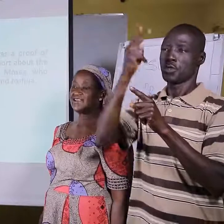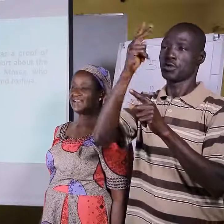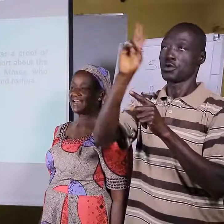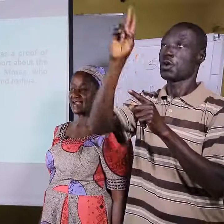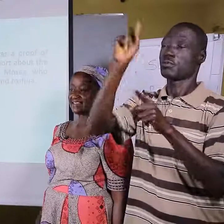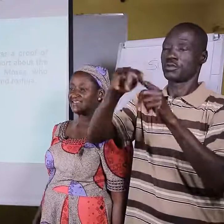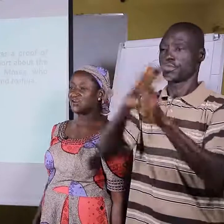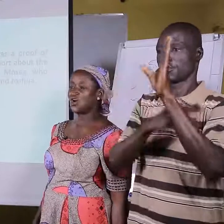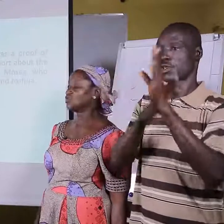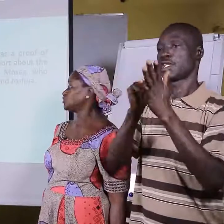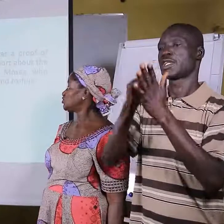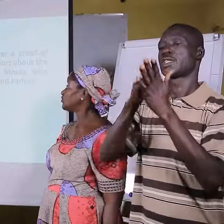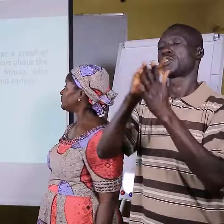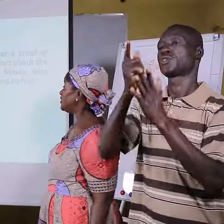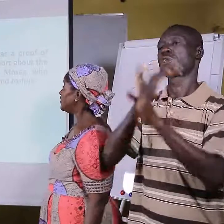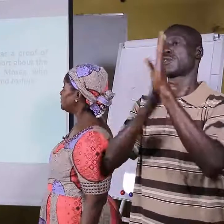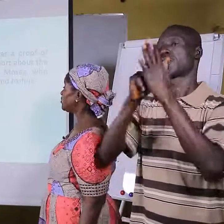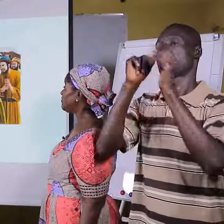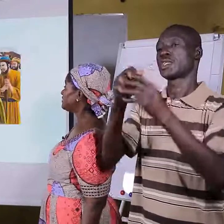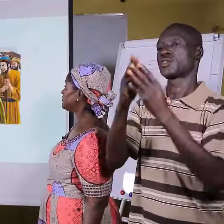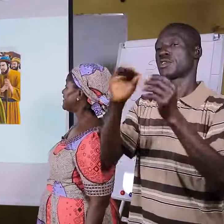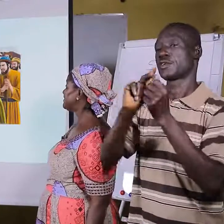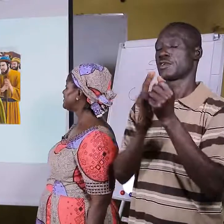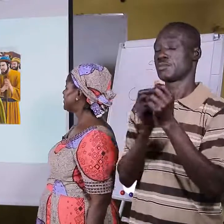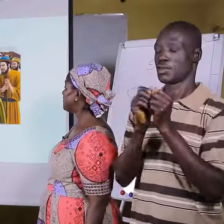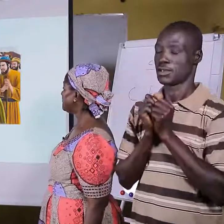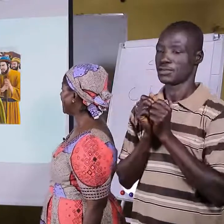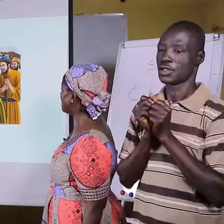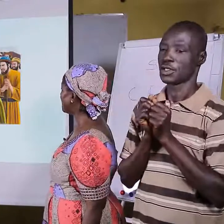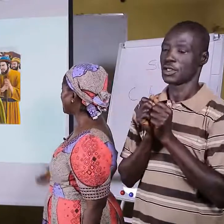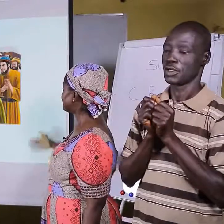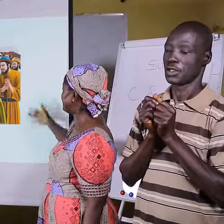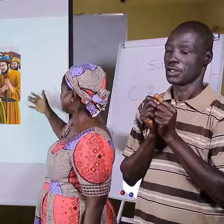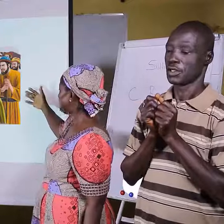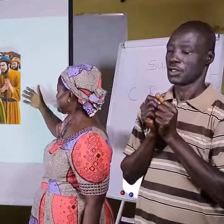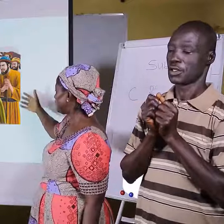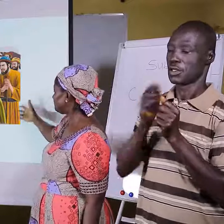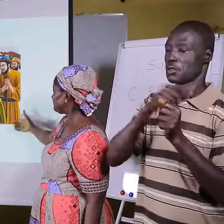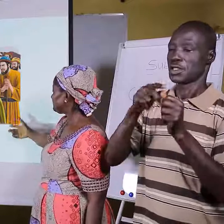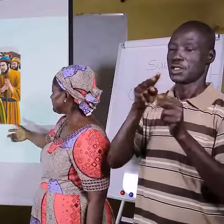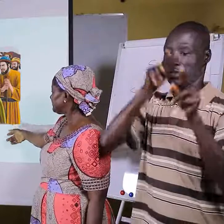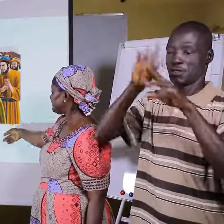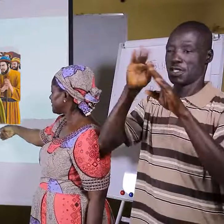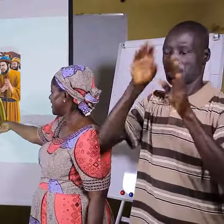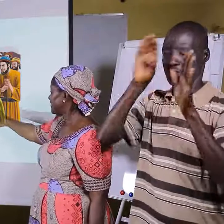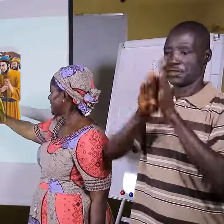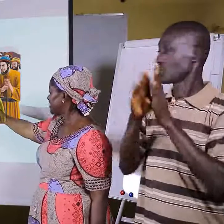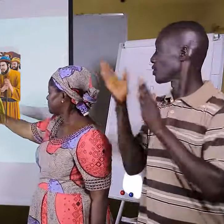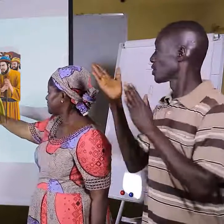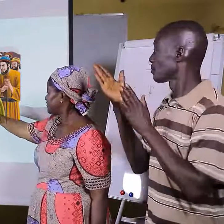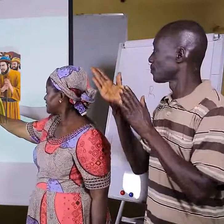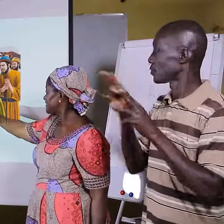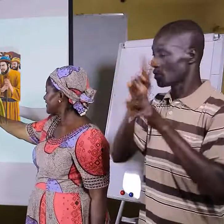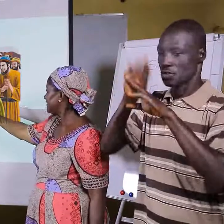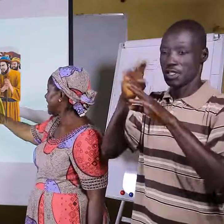God that can see us through. So my students, you can look at this picture. You can look at